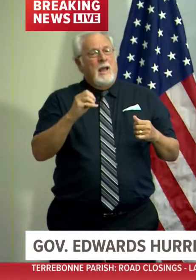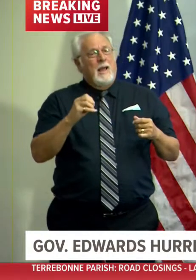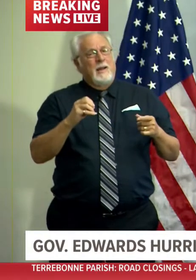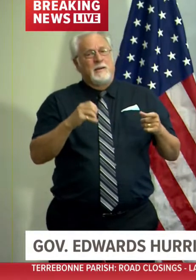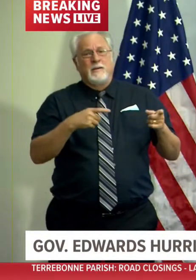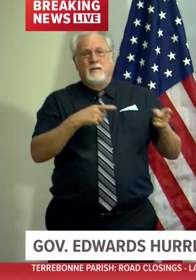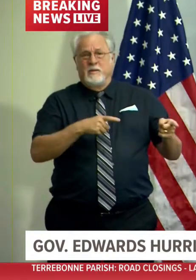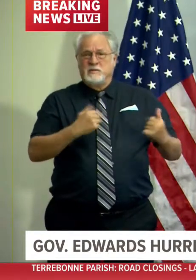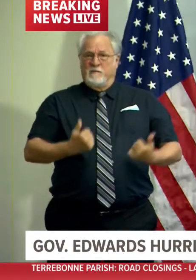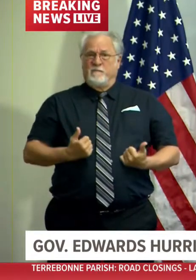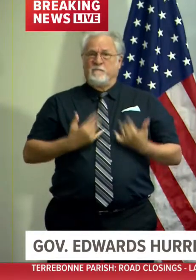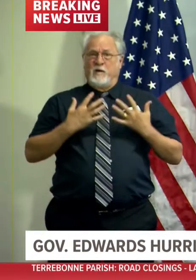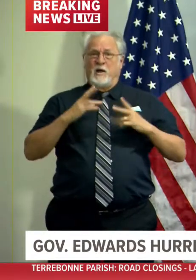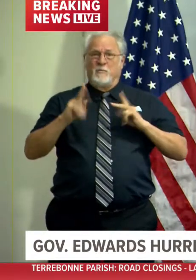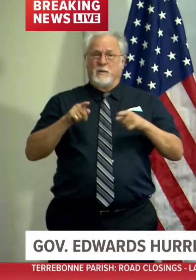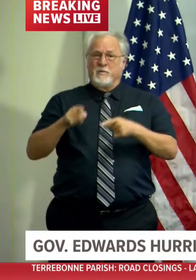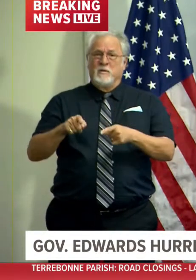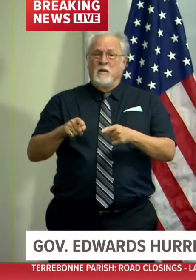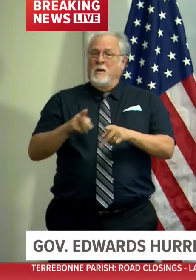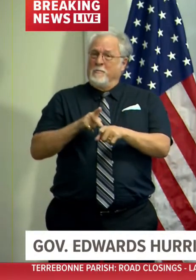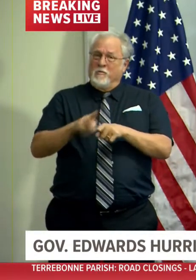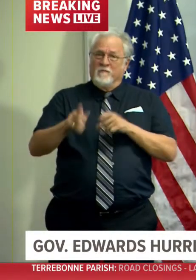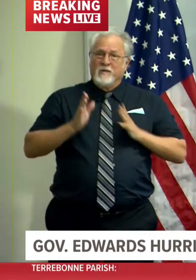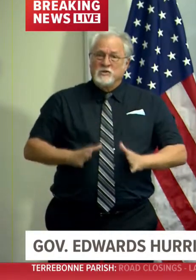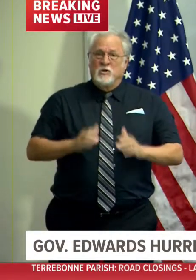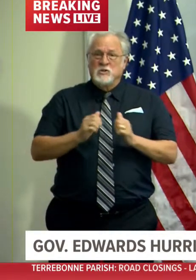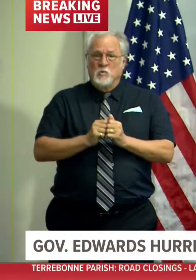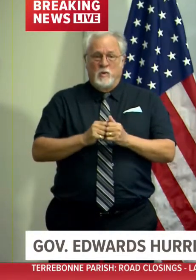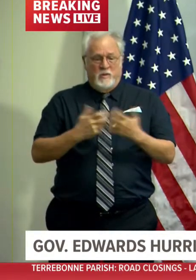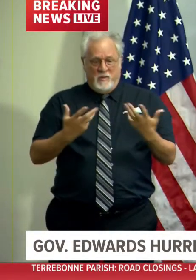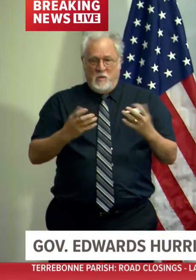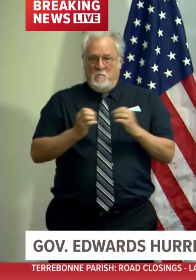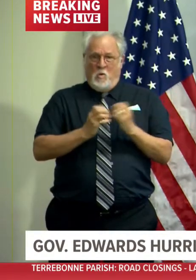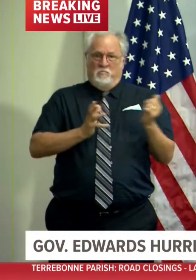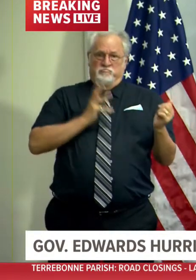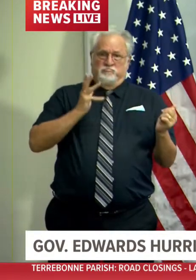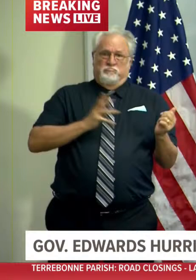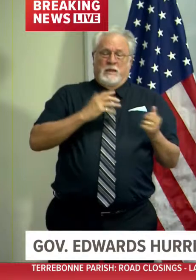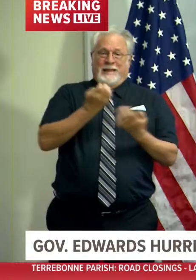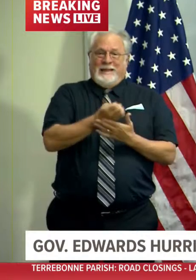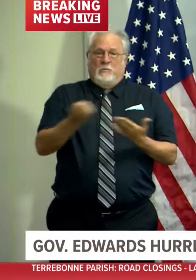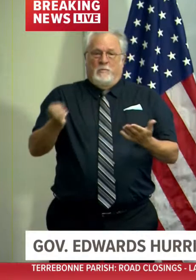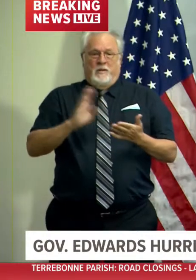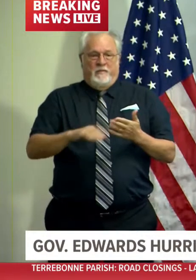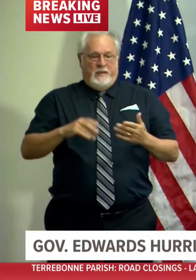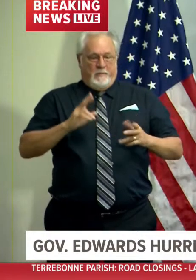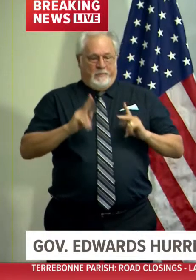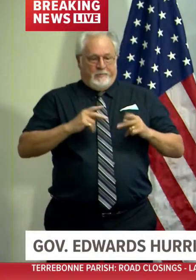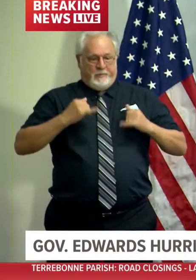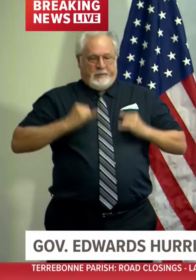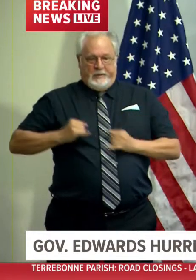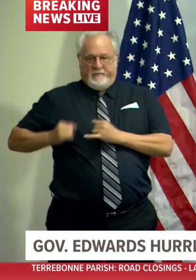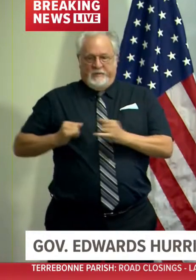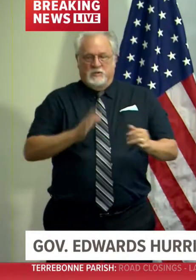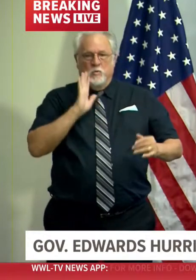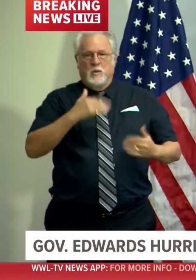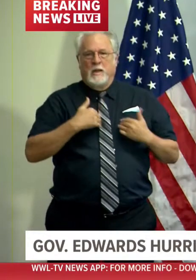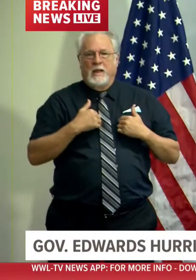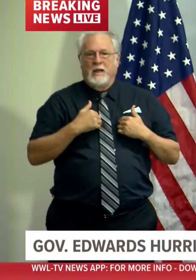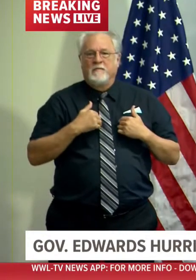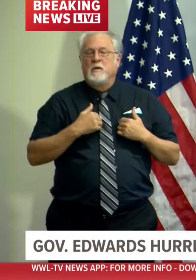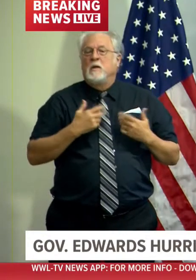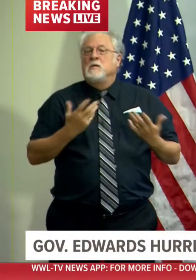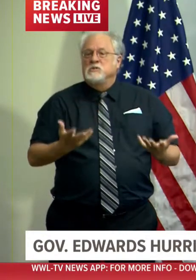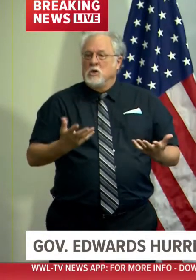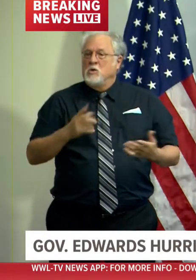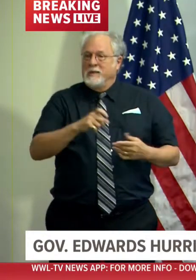are firefighters. These are professionals with much more equipment than individual residents are going to have. And